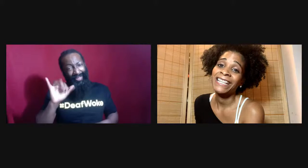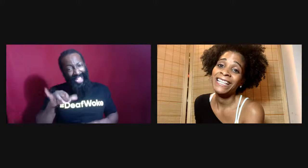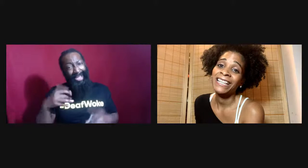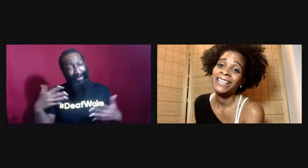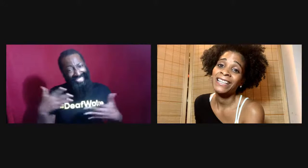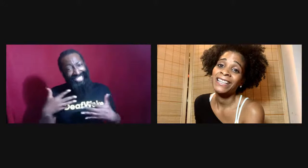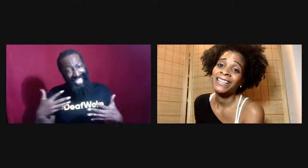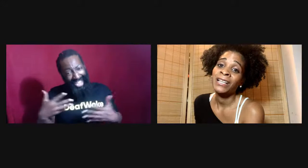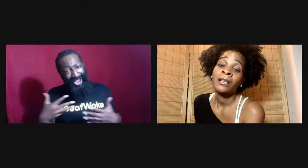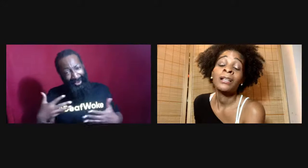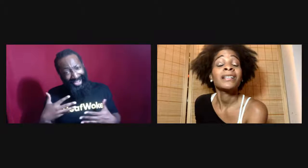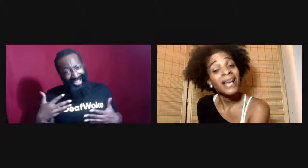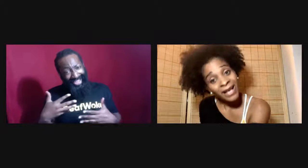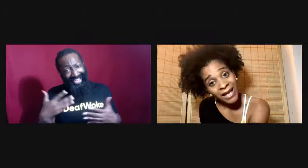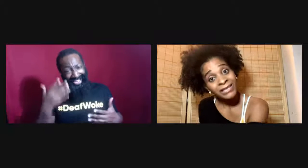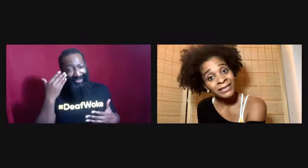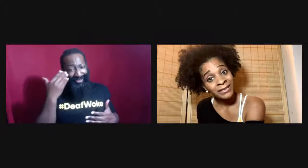scratch.